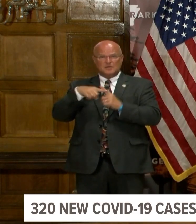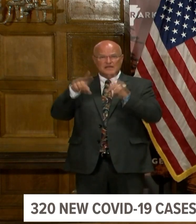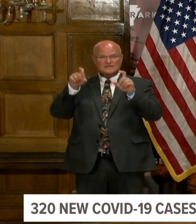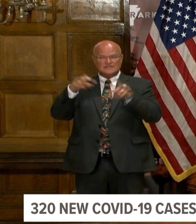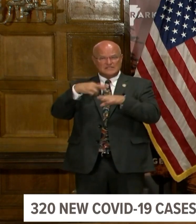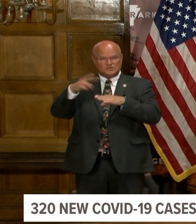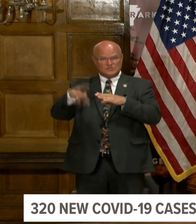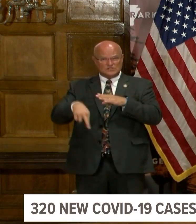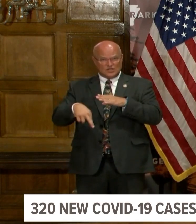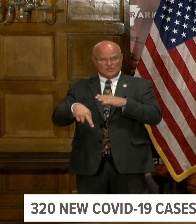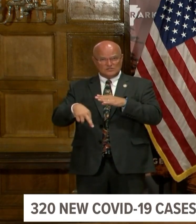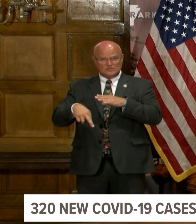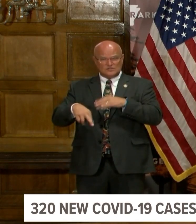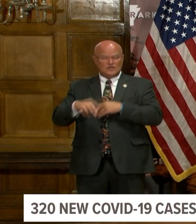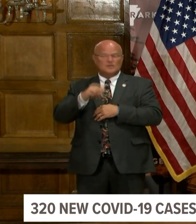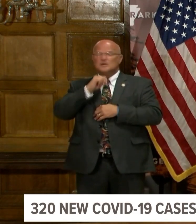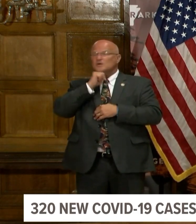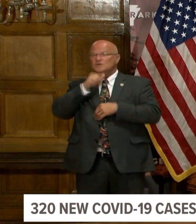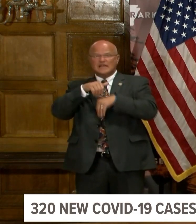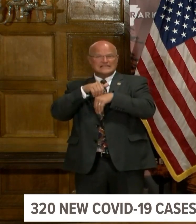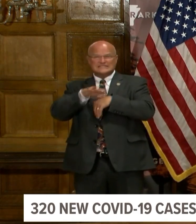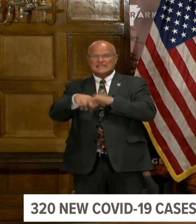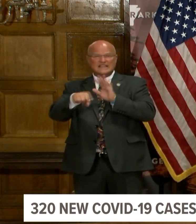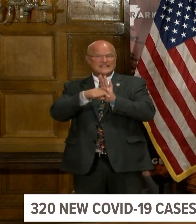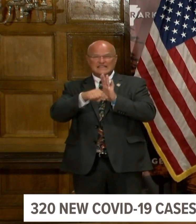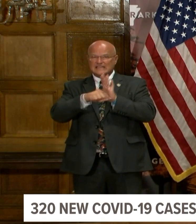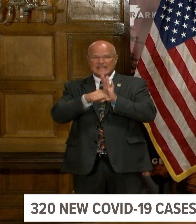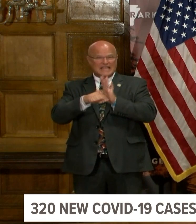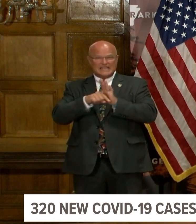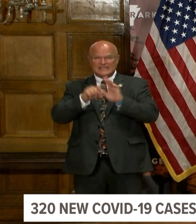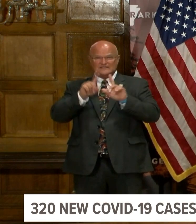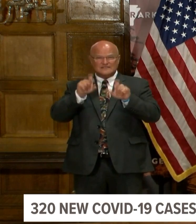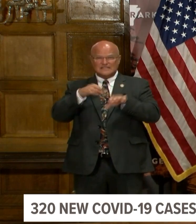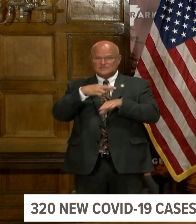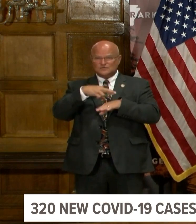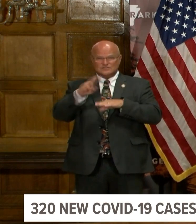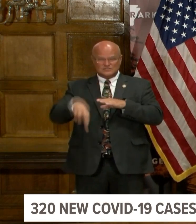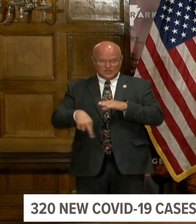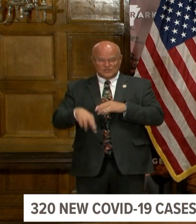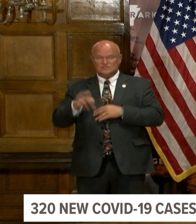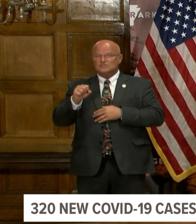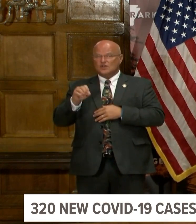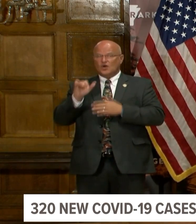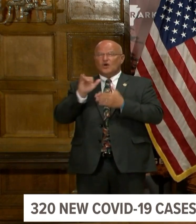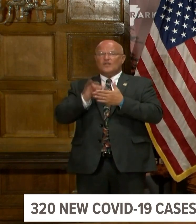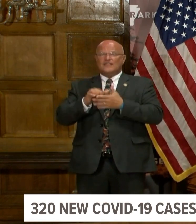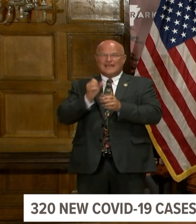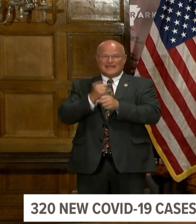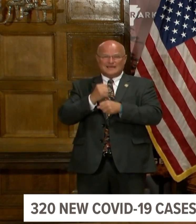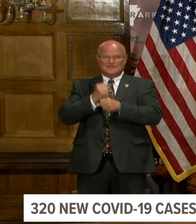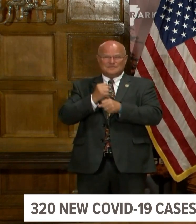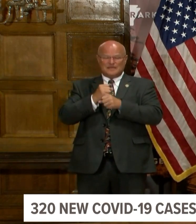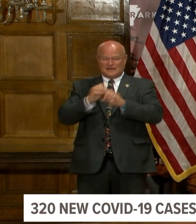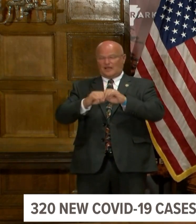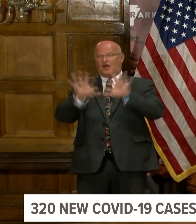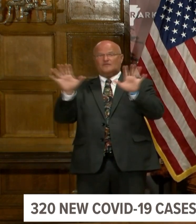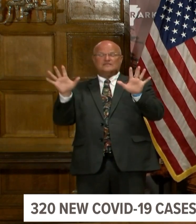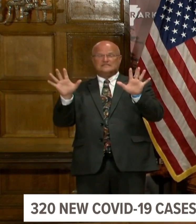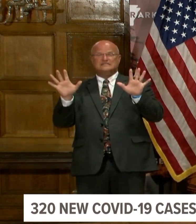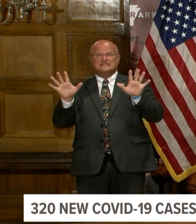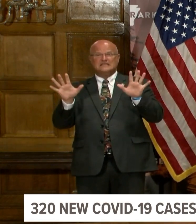test results, but was not sending in the negative test result. And so that made,